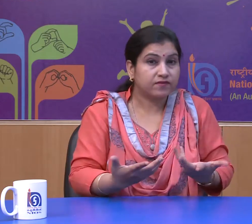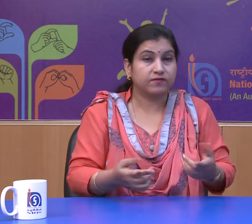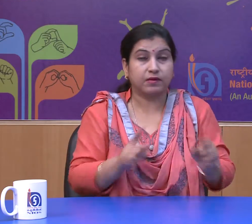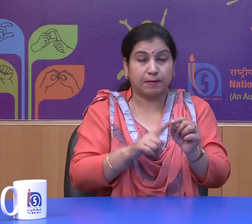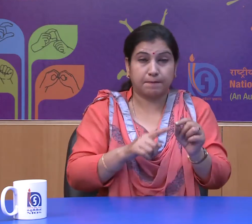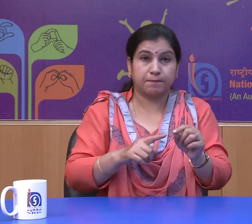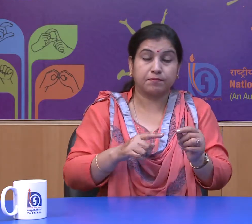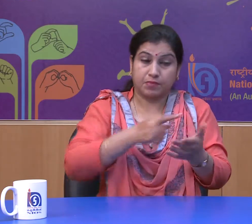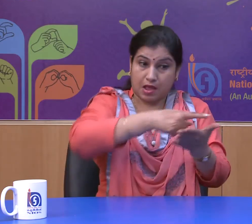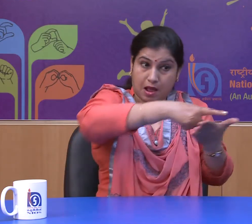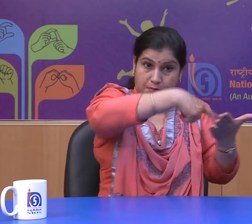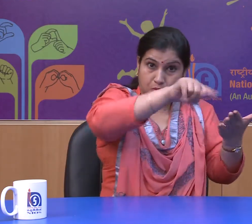is approved by the parliament.